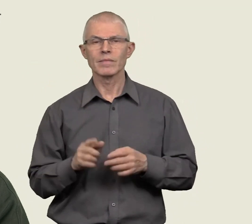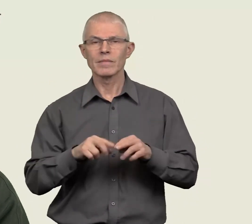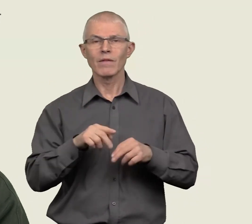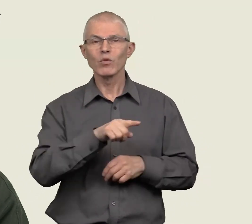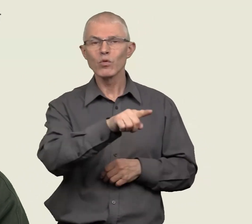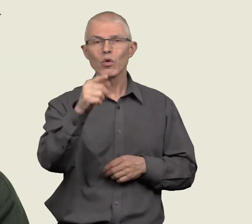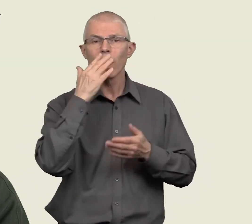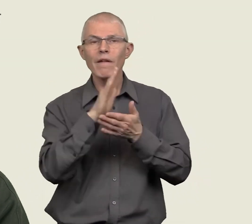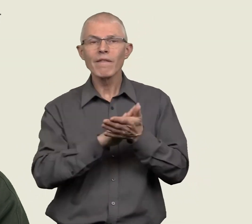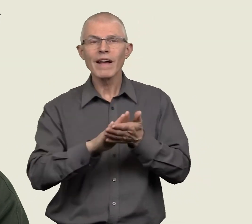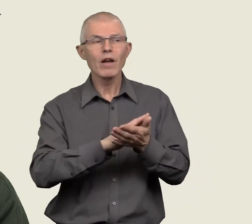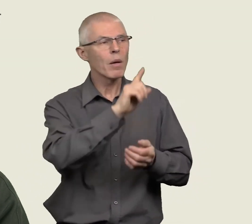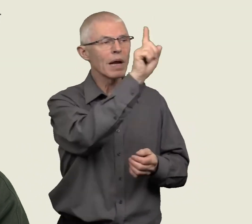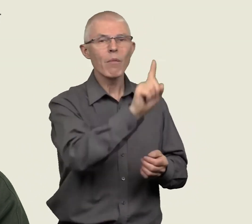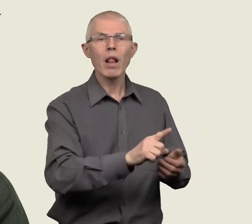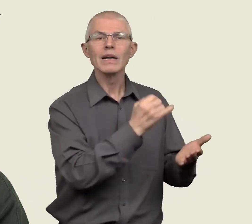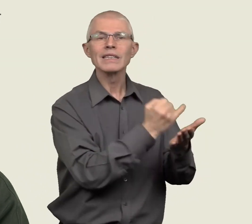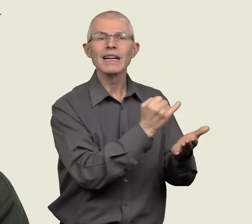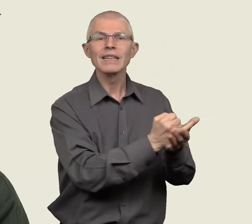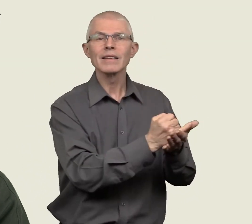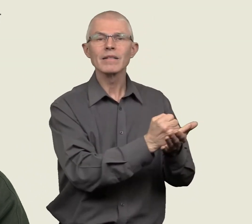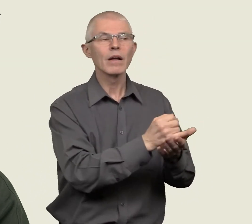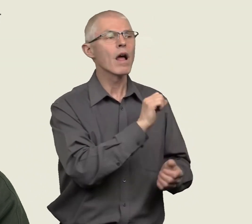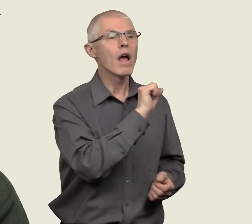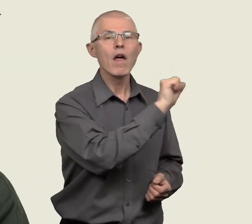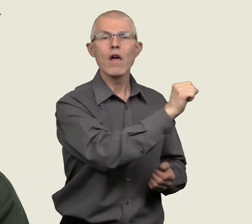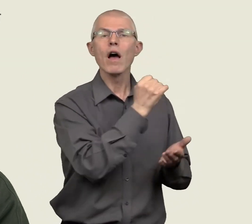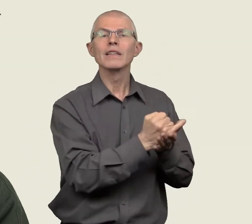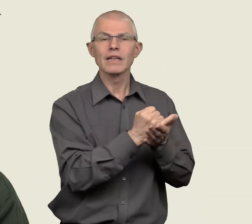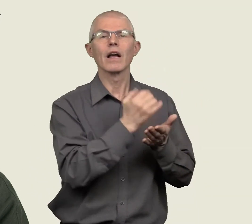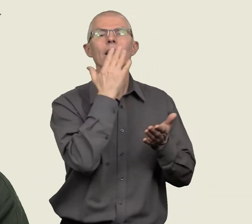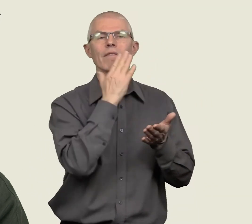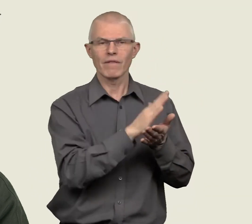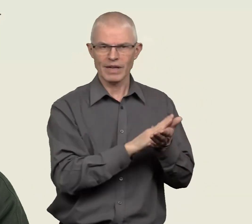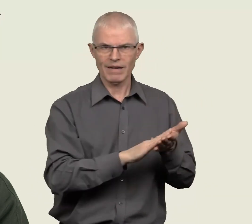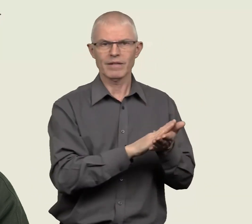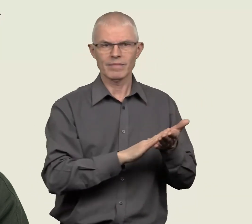If you forgive anyone's sins, their sins are forgiven.